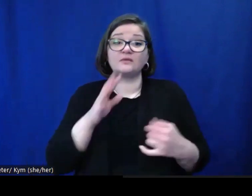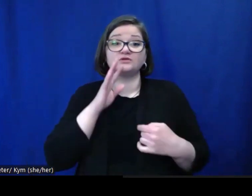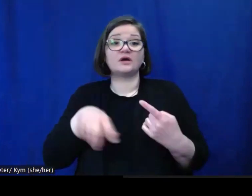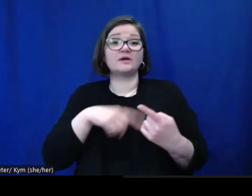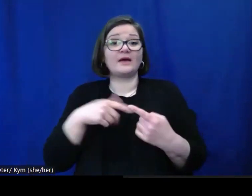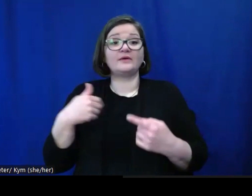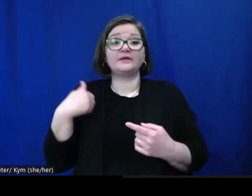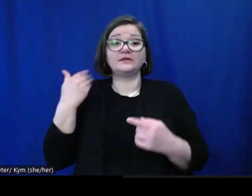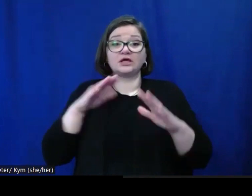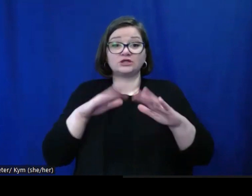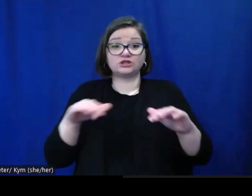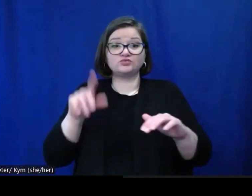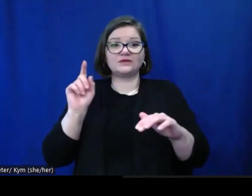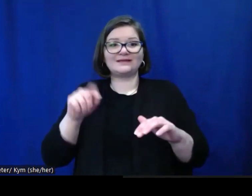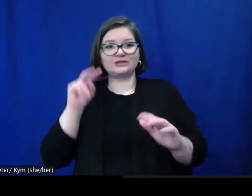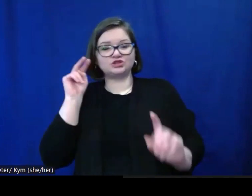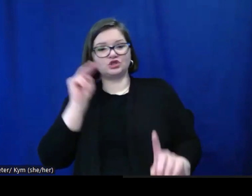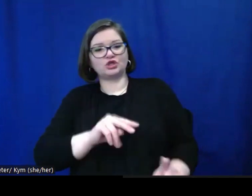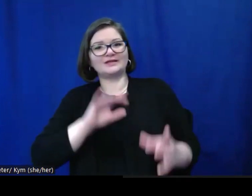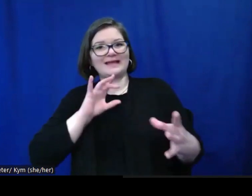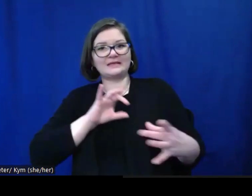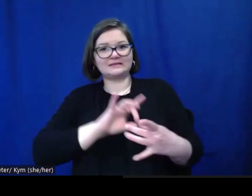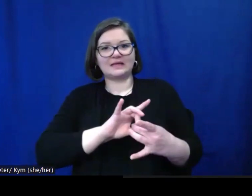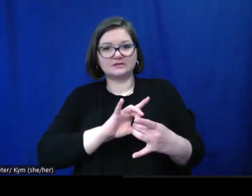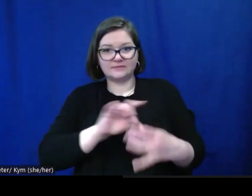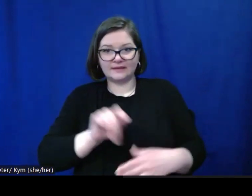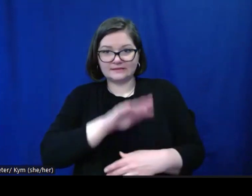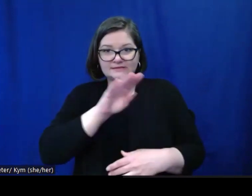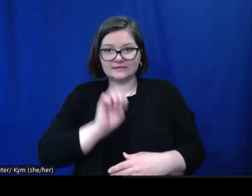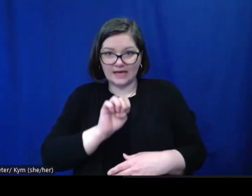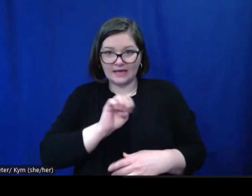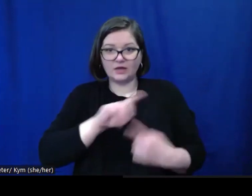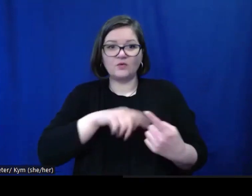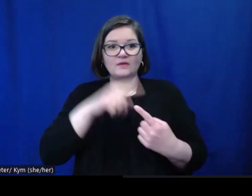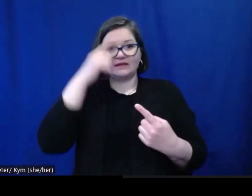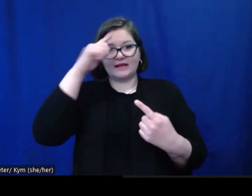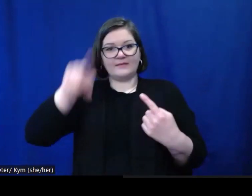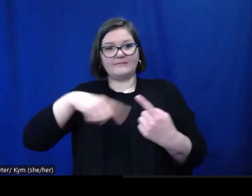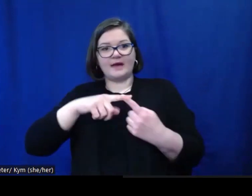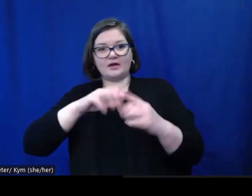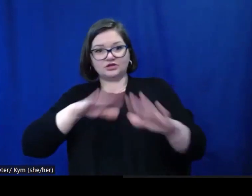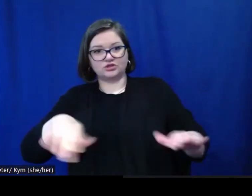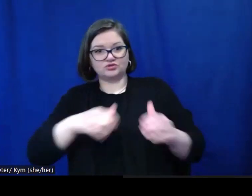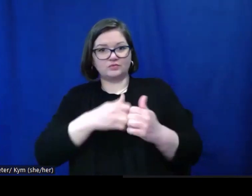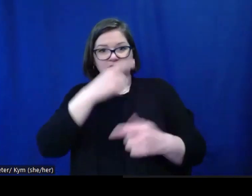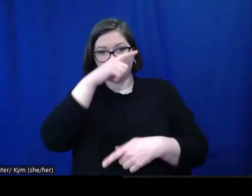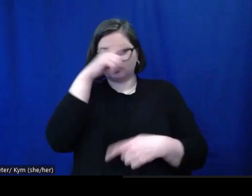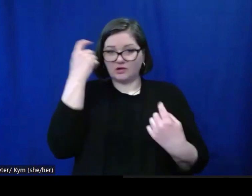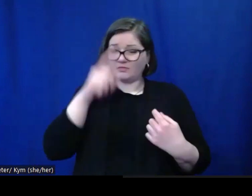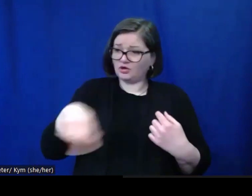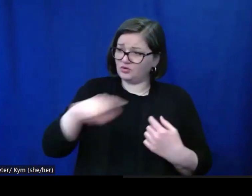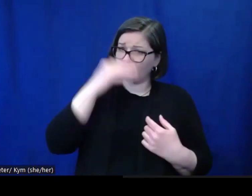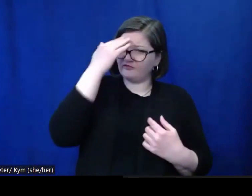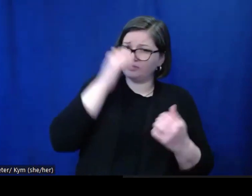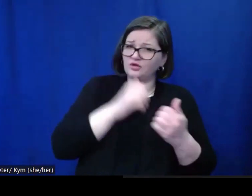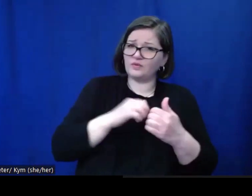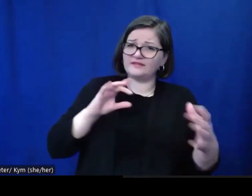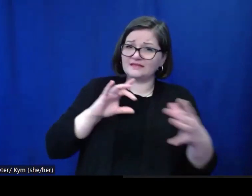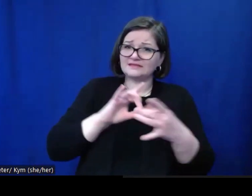look at attachment styles when we're thinking about trauma in young children. Are you all familiar with the attachment